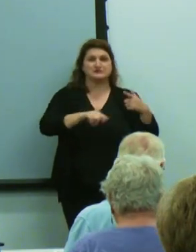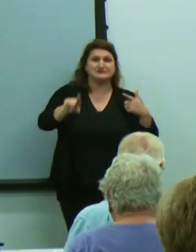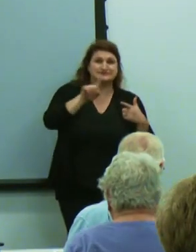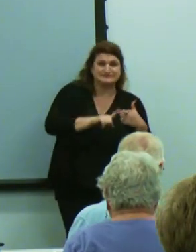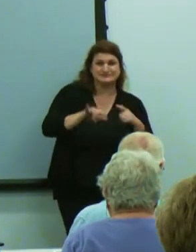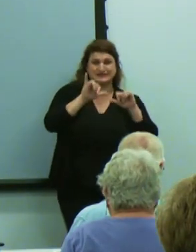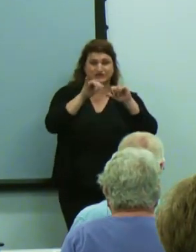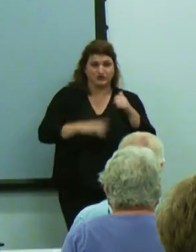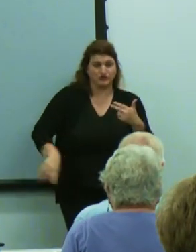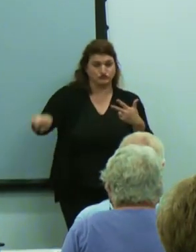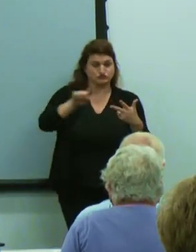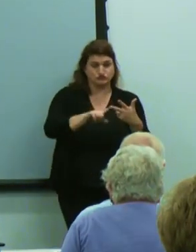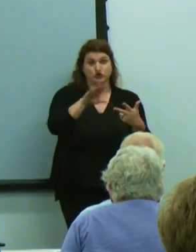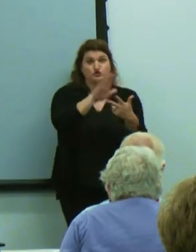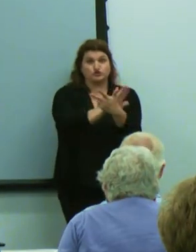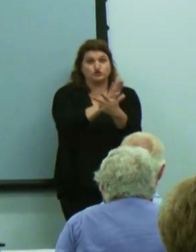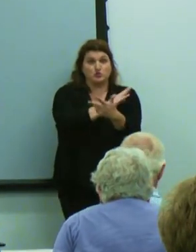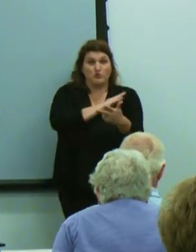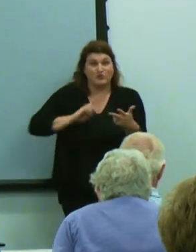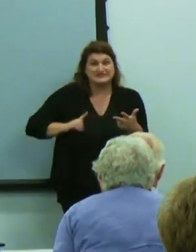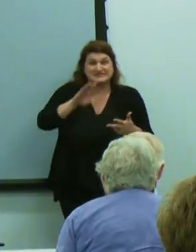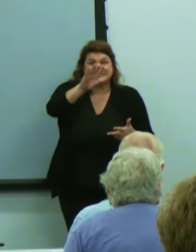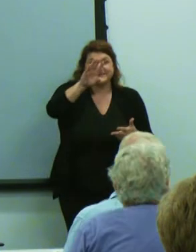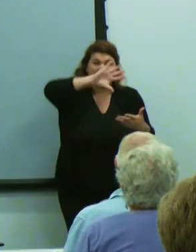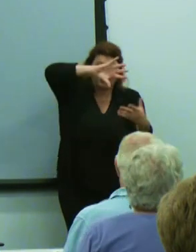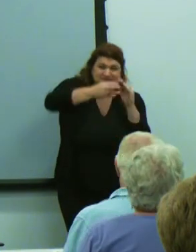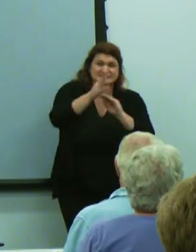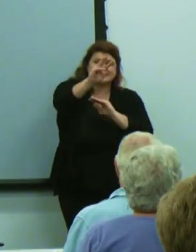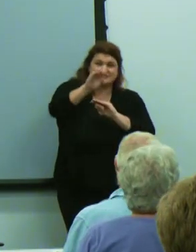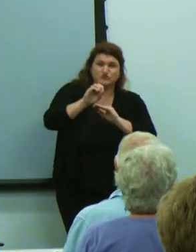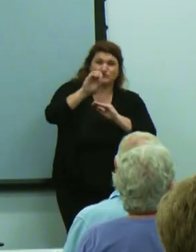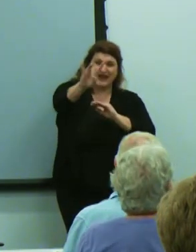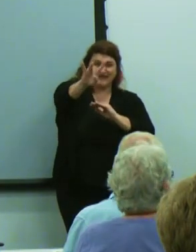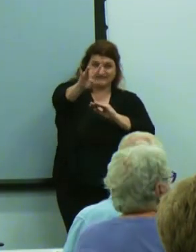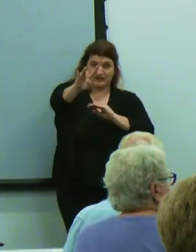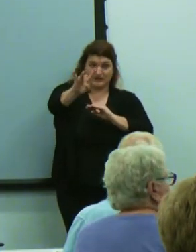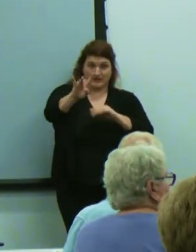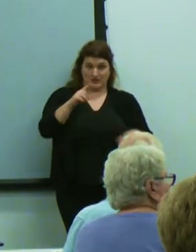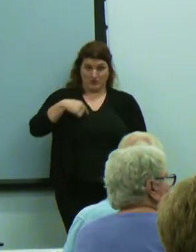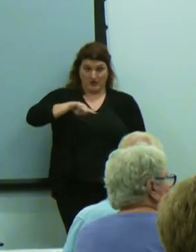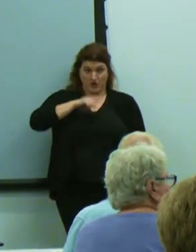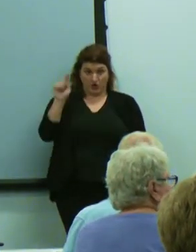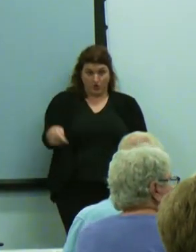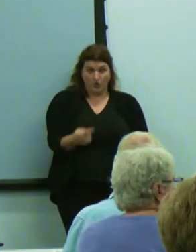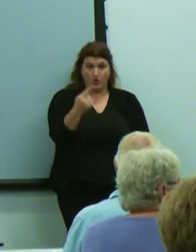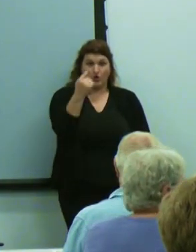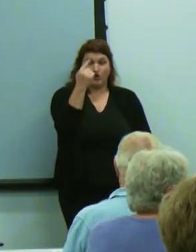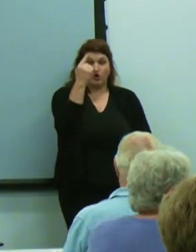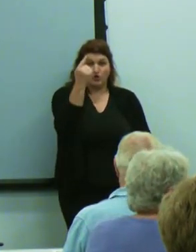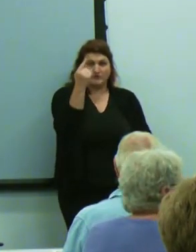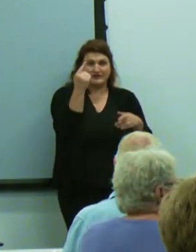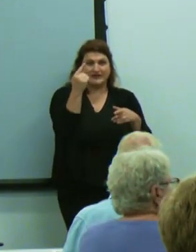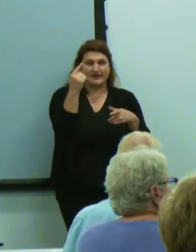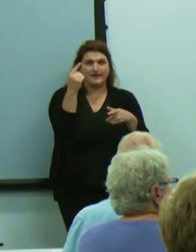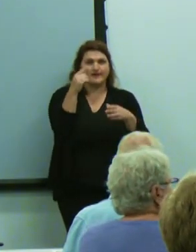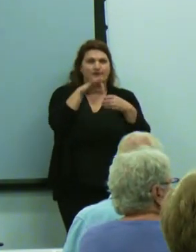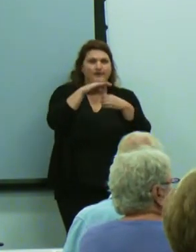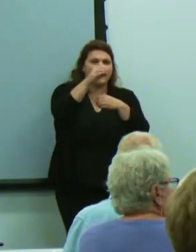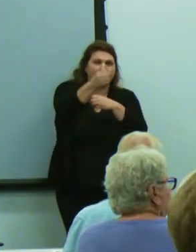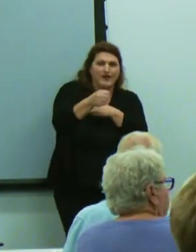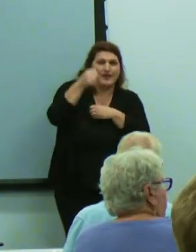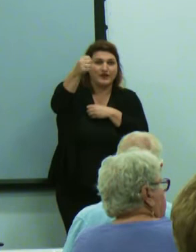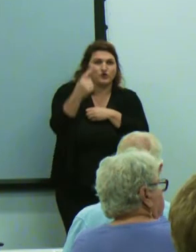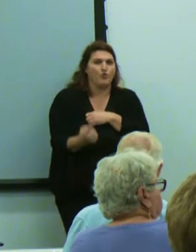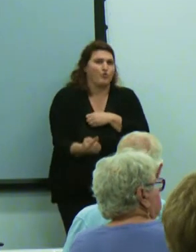boards, 608 of them. We only elect one official to oversee elections in the entire state, the Secretary of